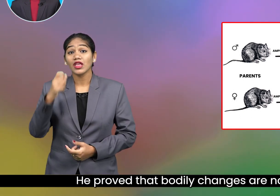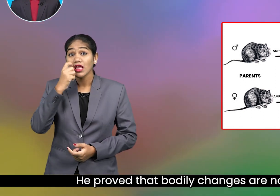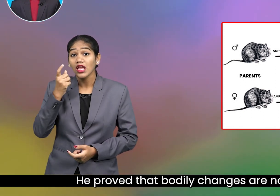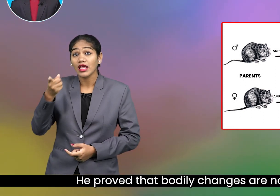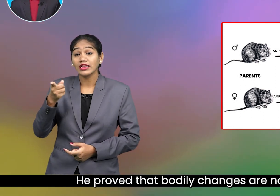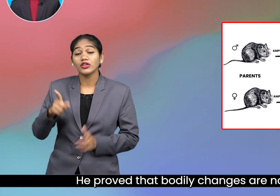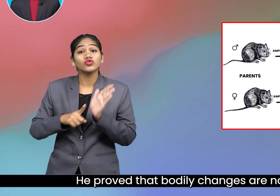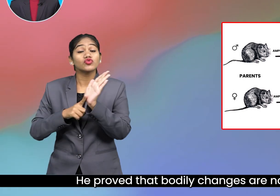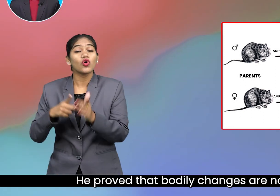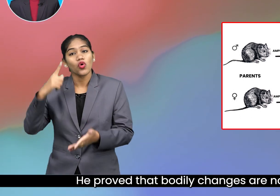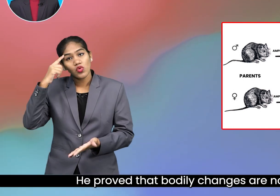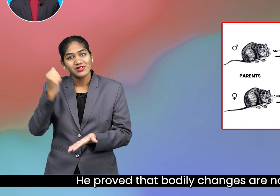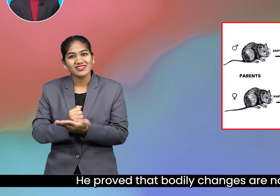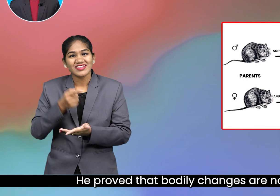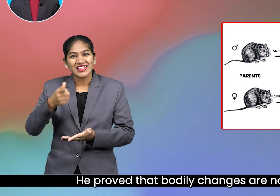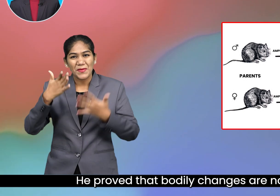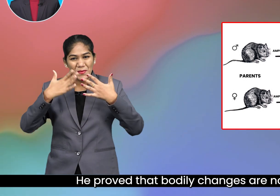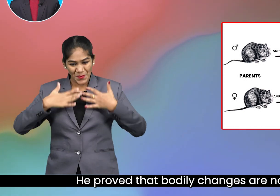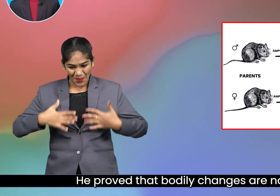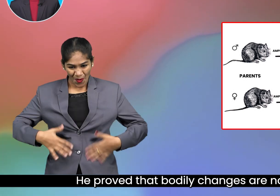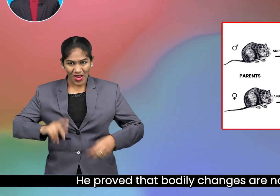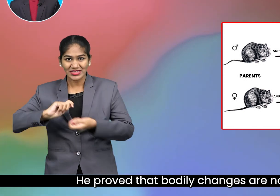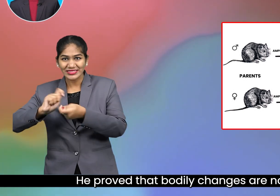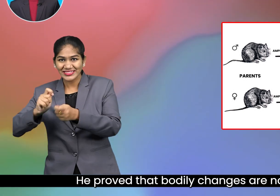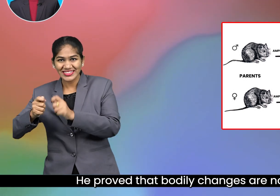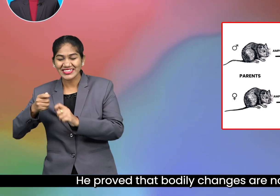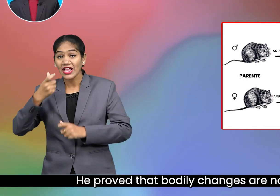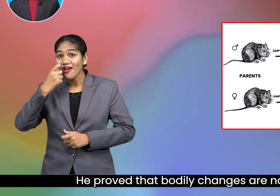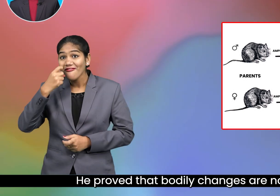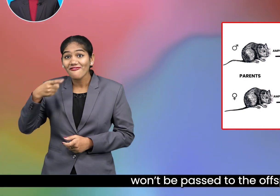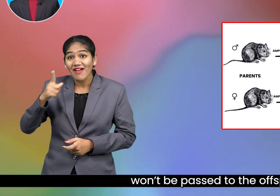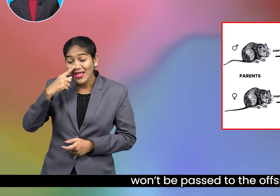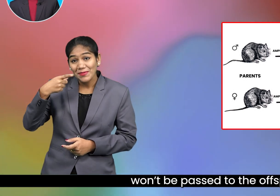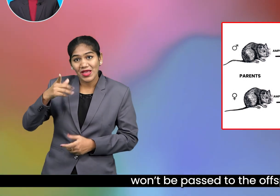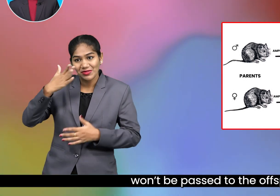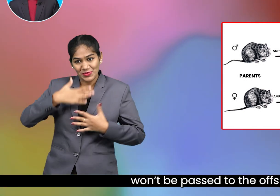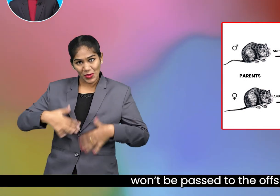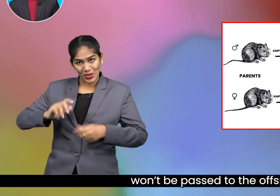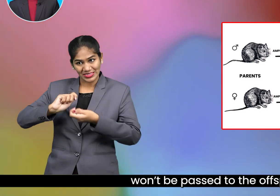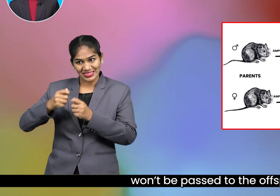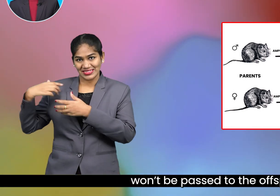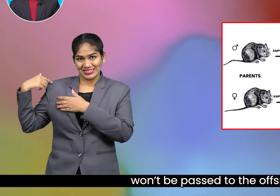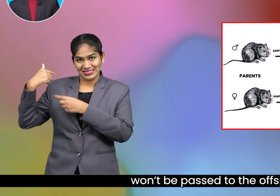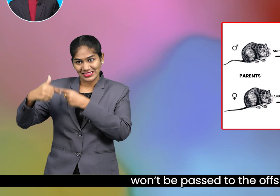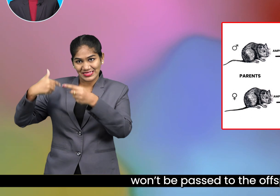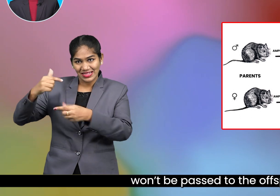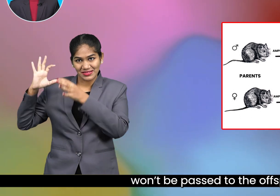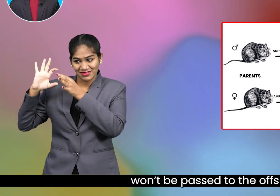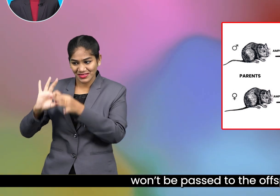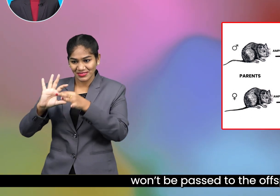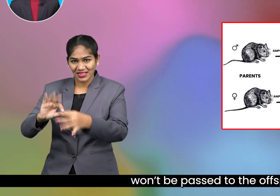He proved that bodily changes are not inherited and won't be passed to the